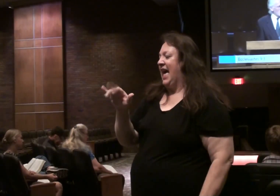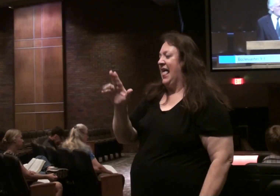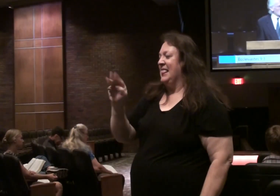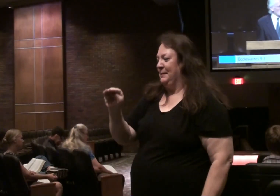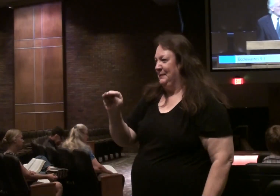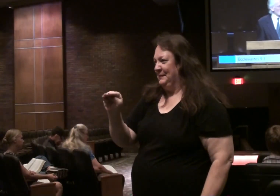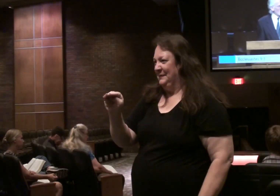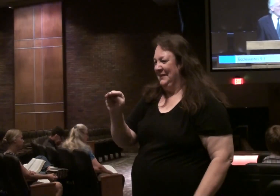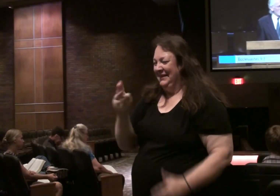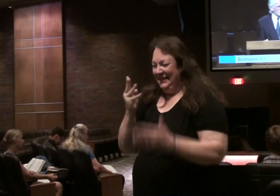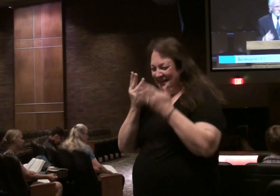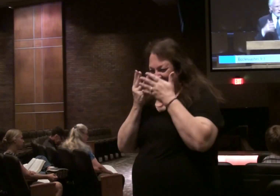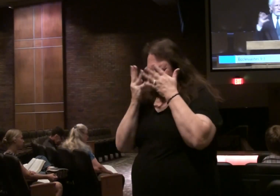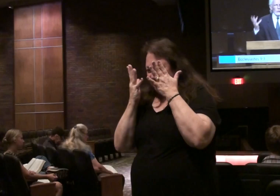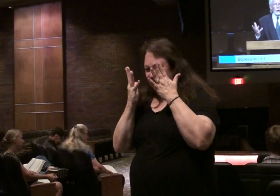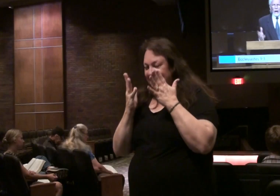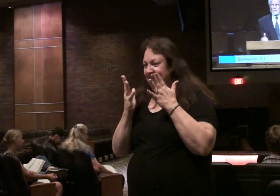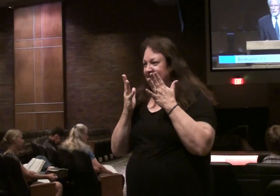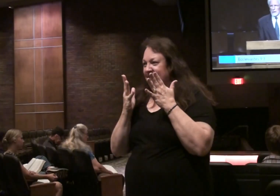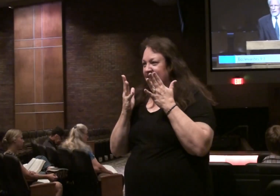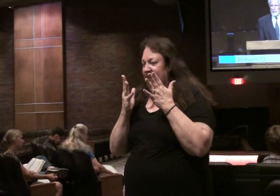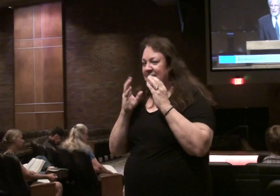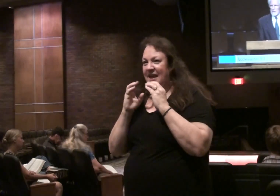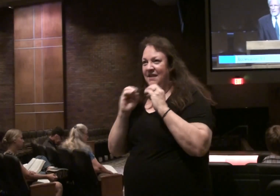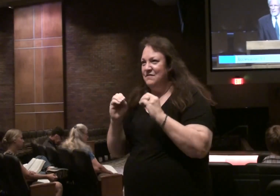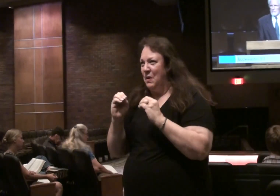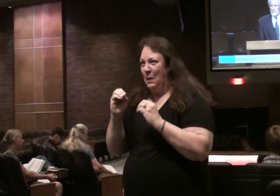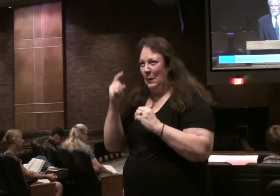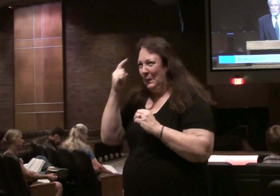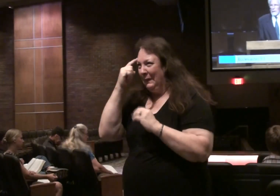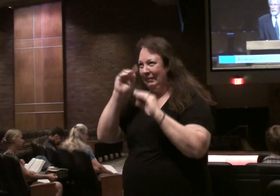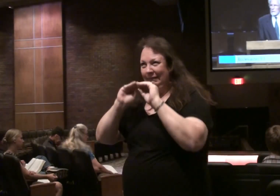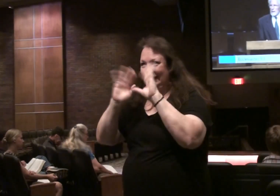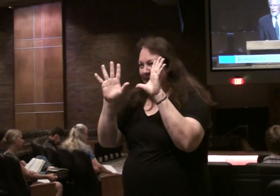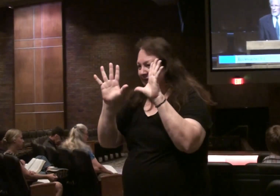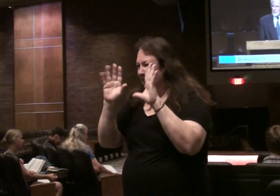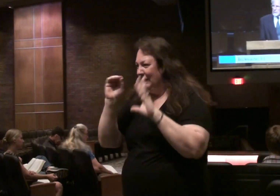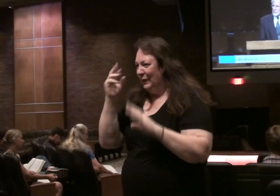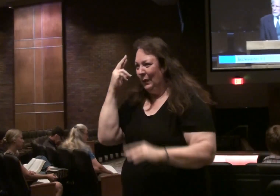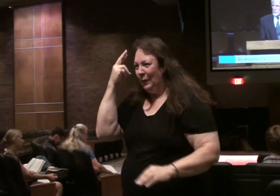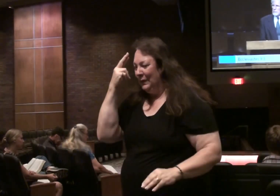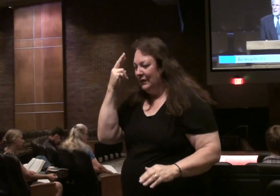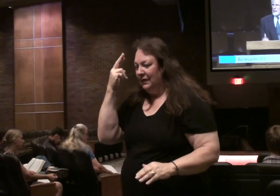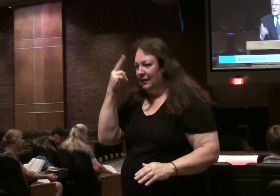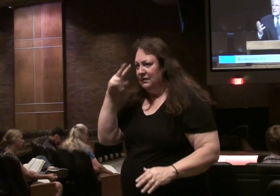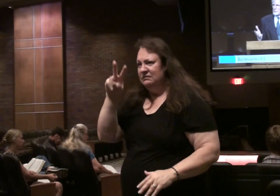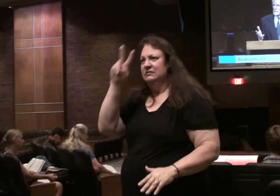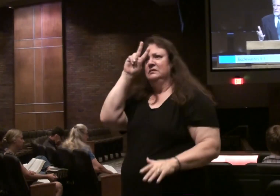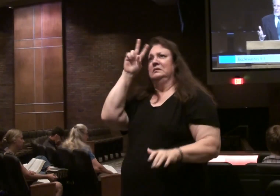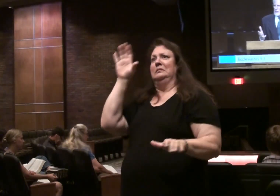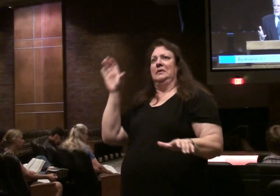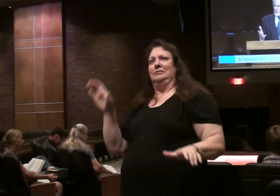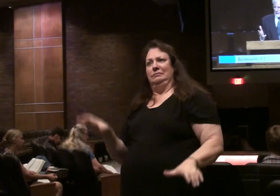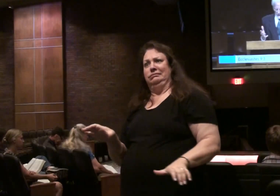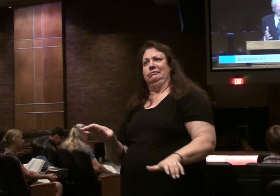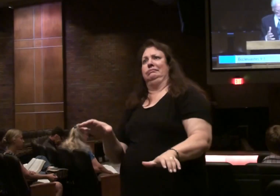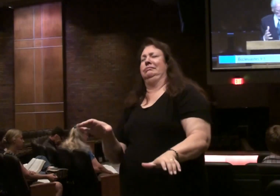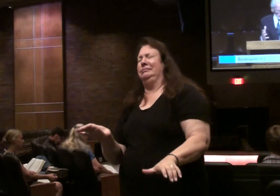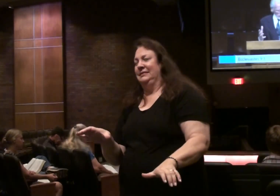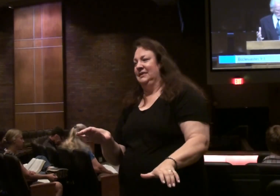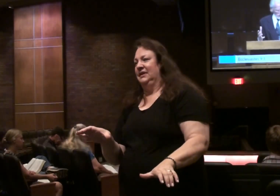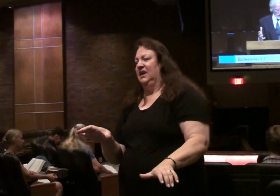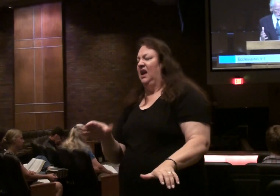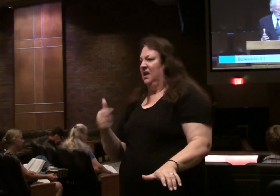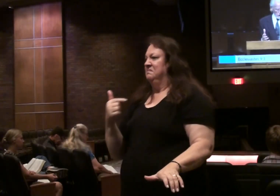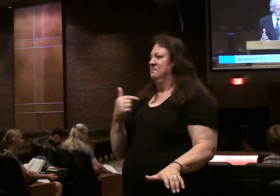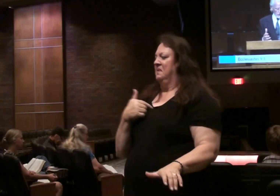The inmates, there's no logic. There's no rationale. They do stupid things. And when